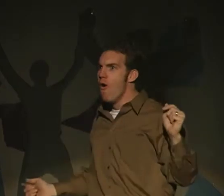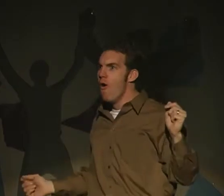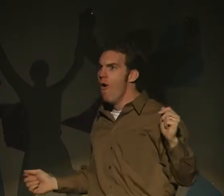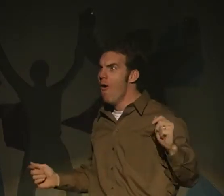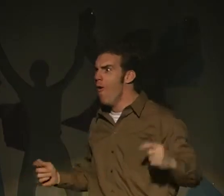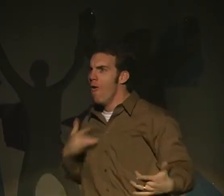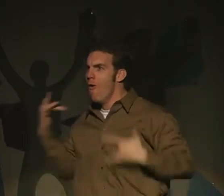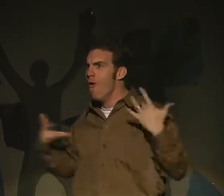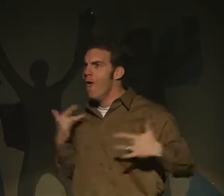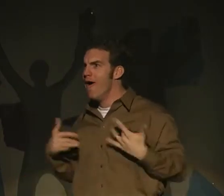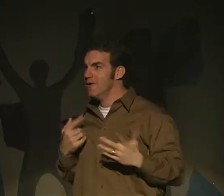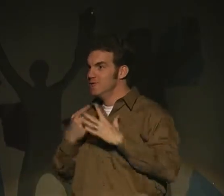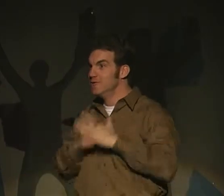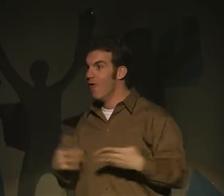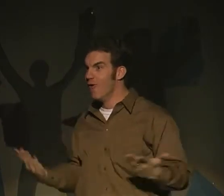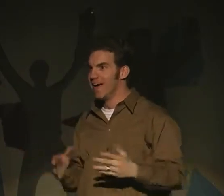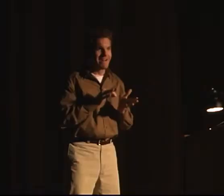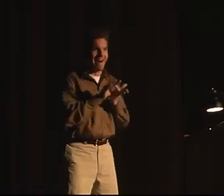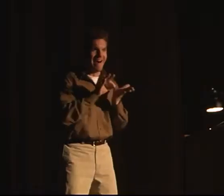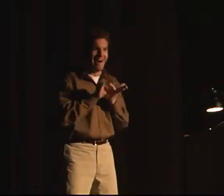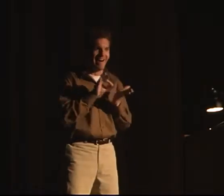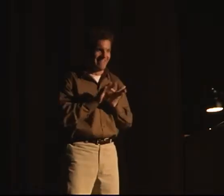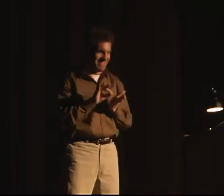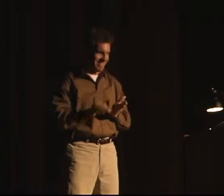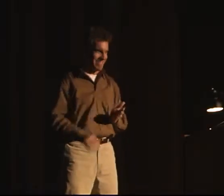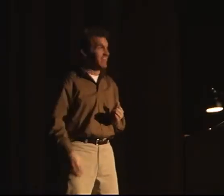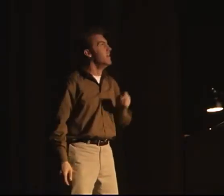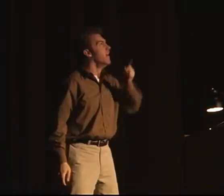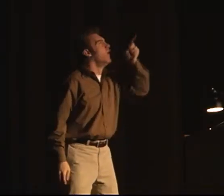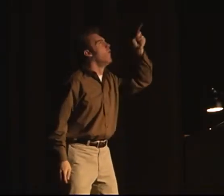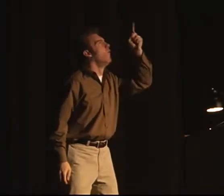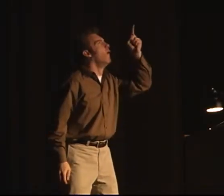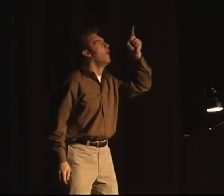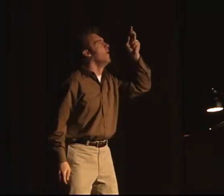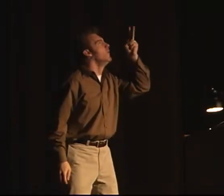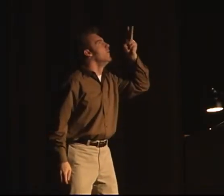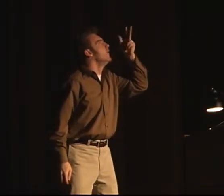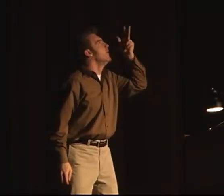of lights. So what I did was I started counting.